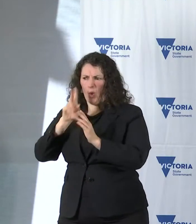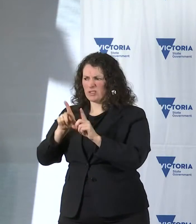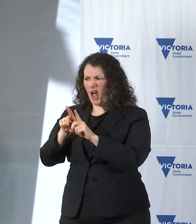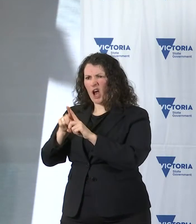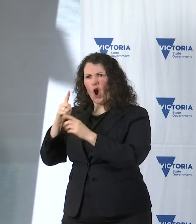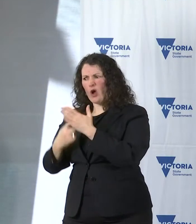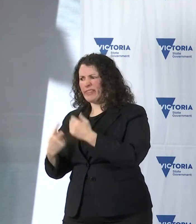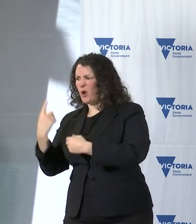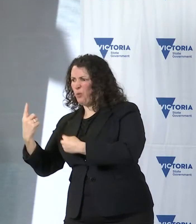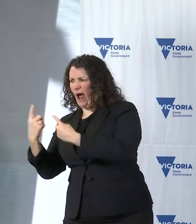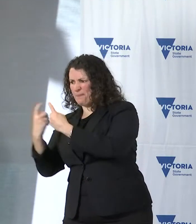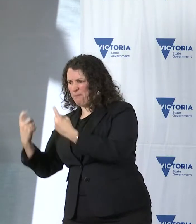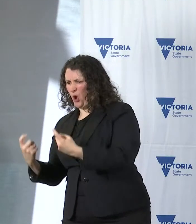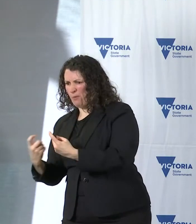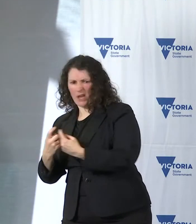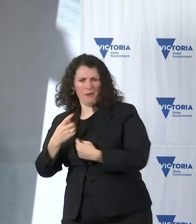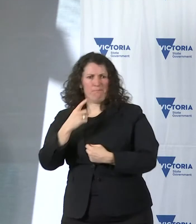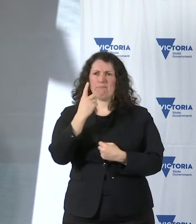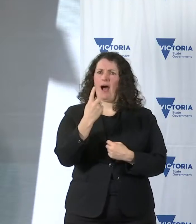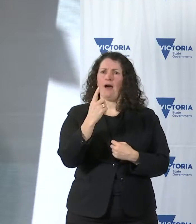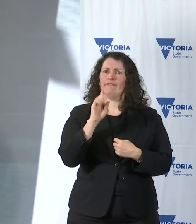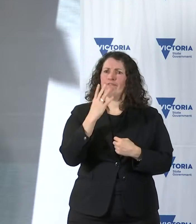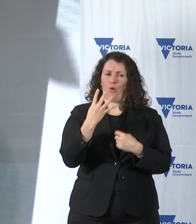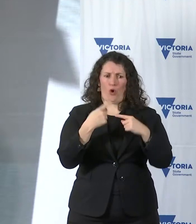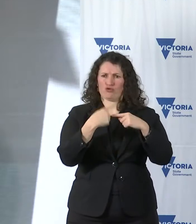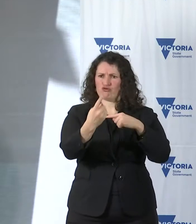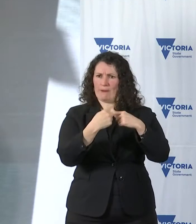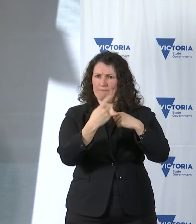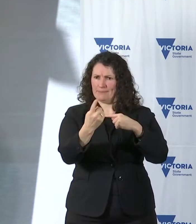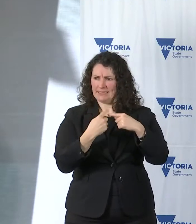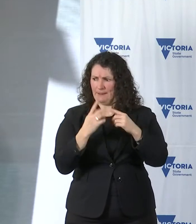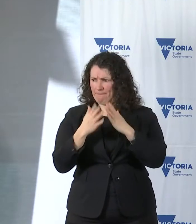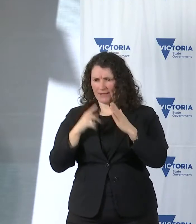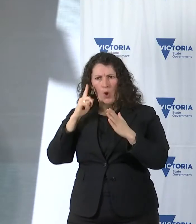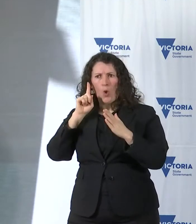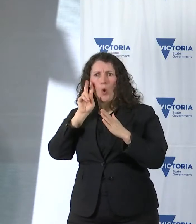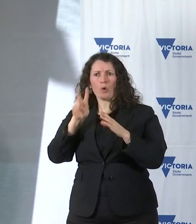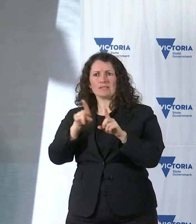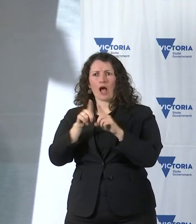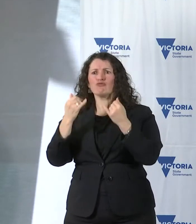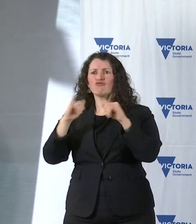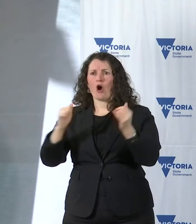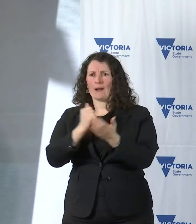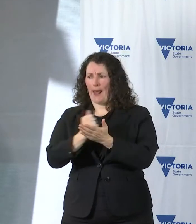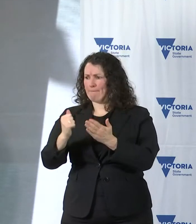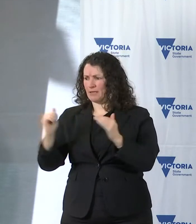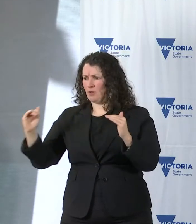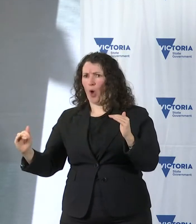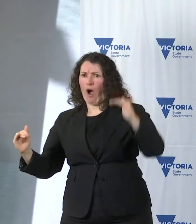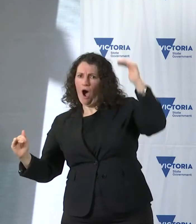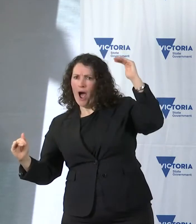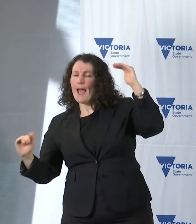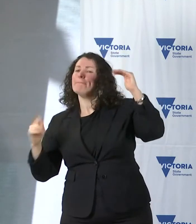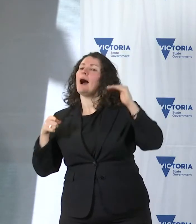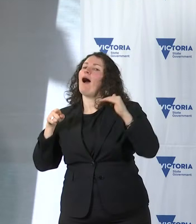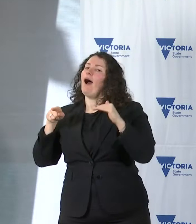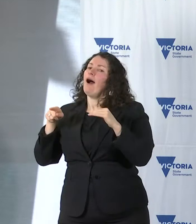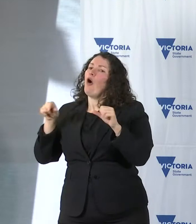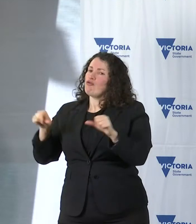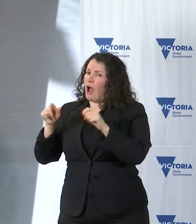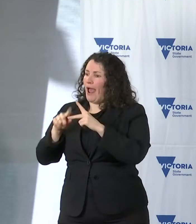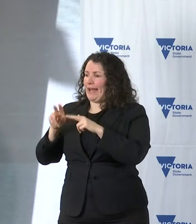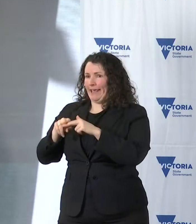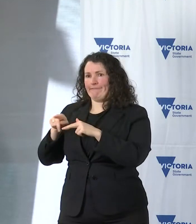factor is the large number of movements that occur within the border bubble by freight